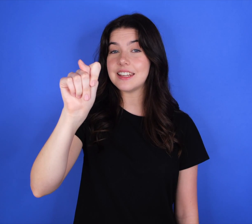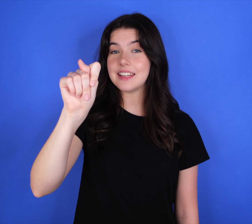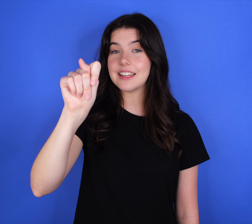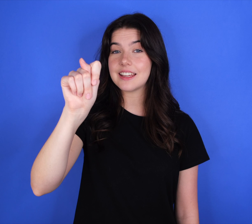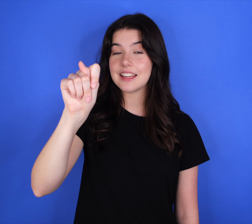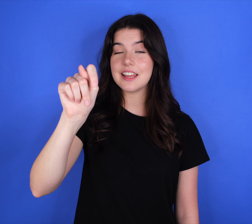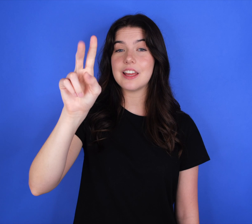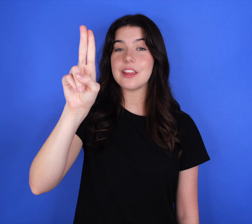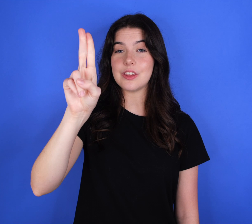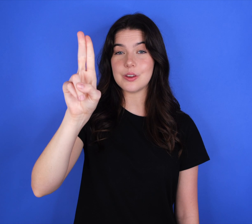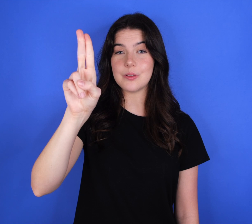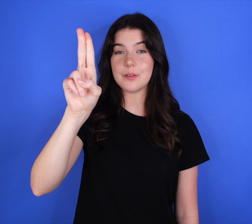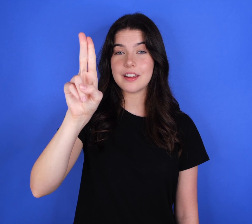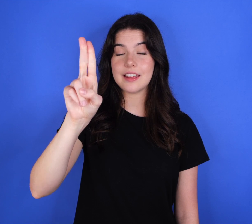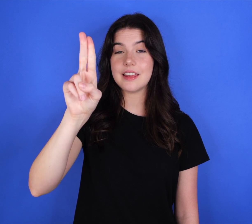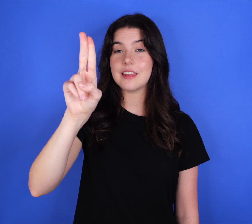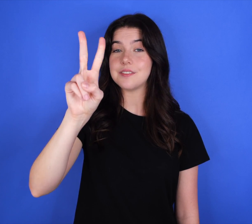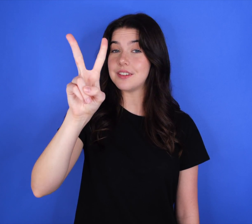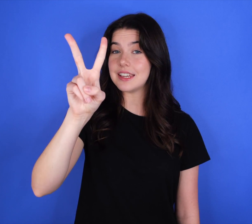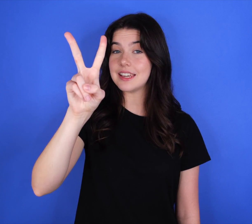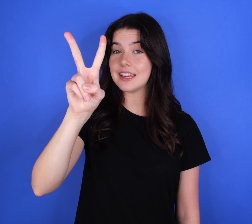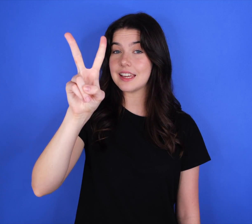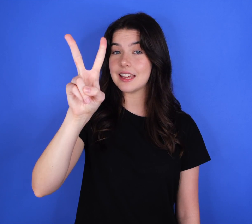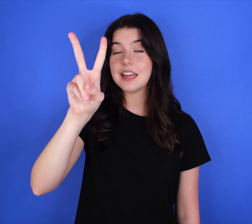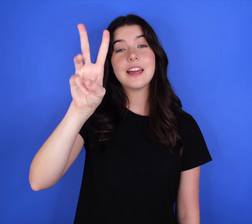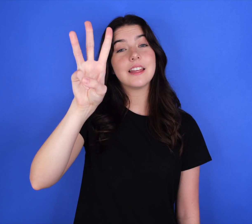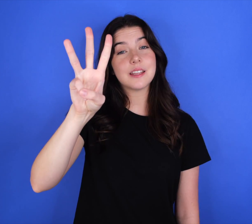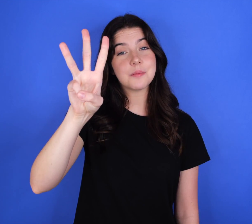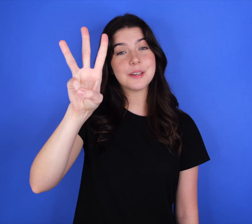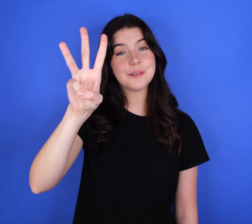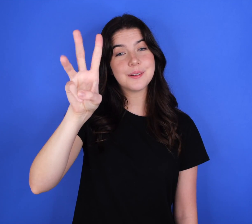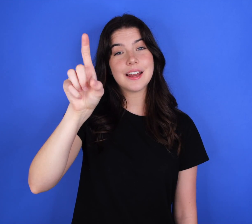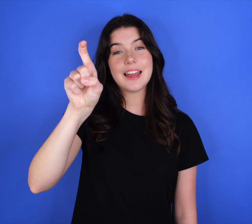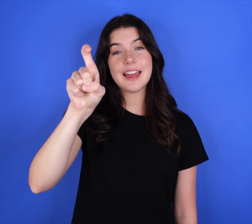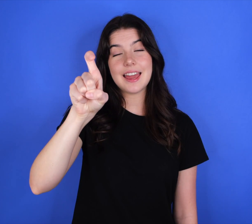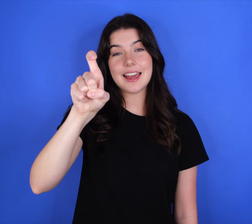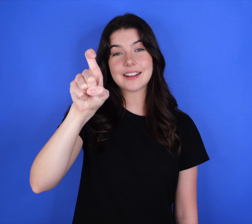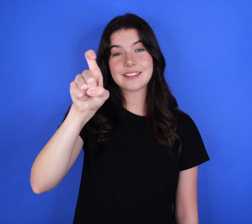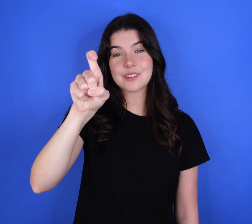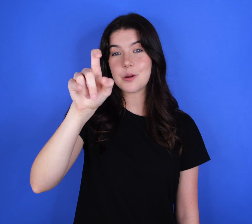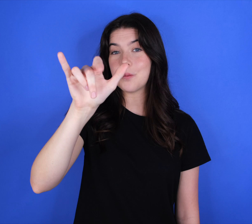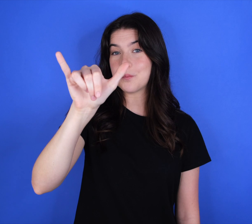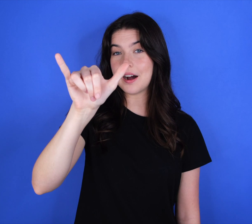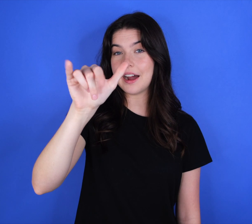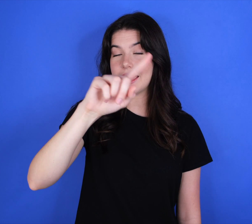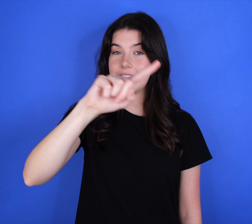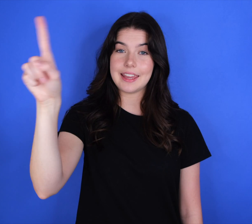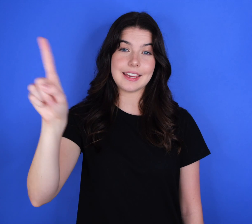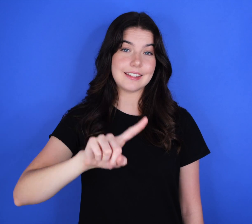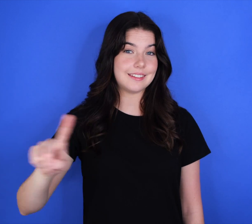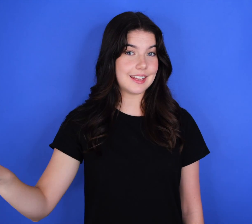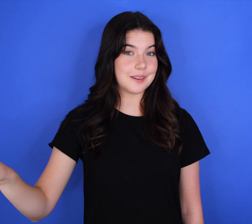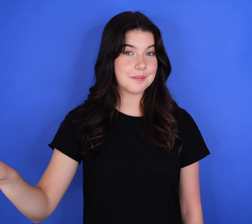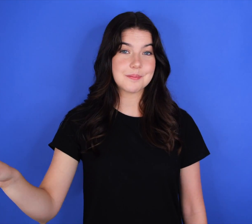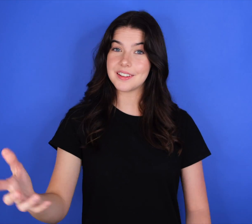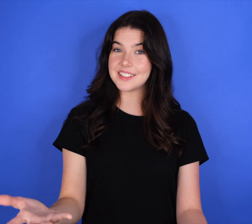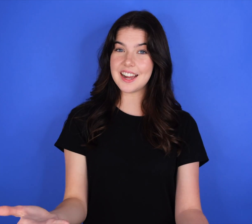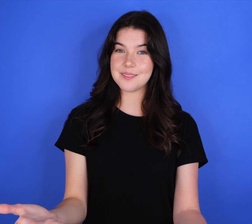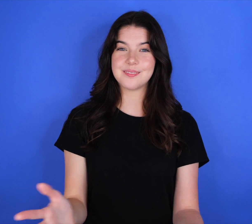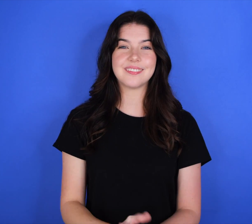T, U, V, W, X, Y, and Z. Good job!